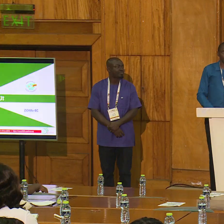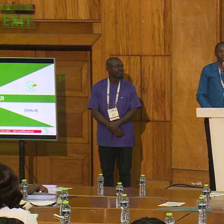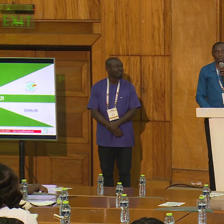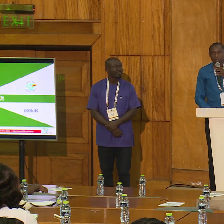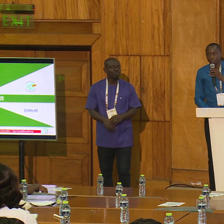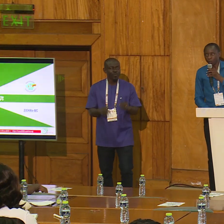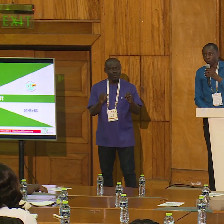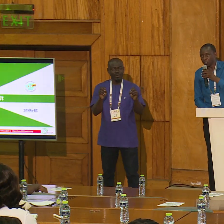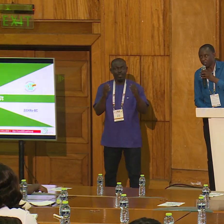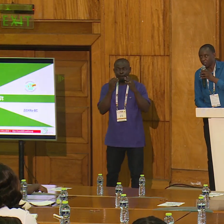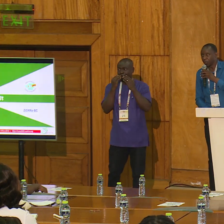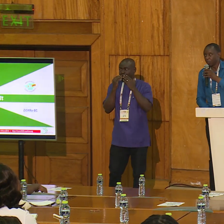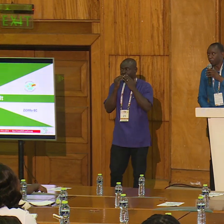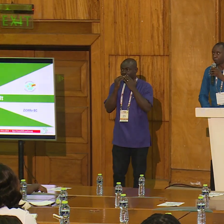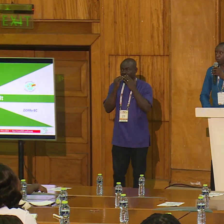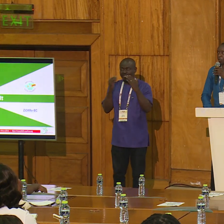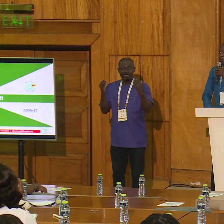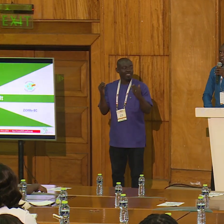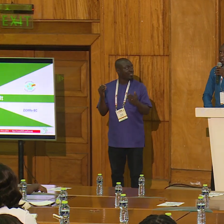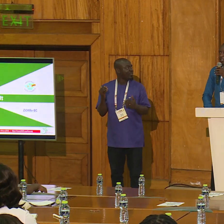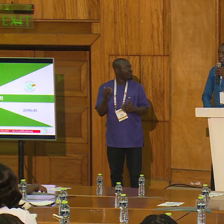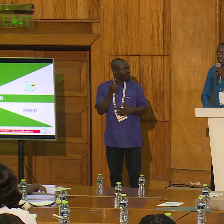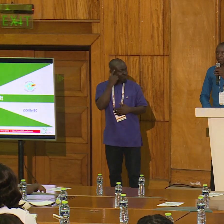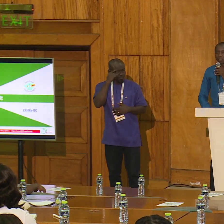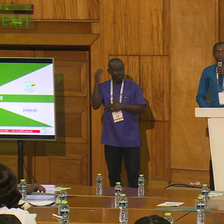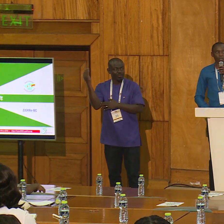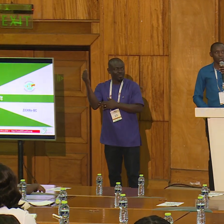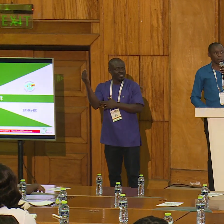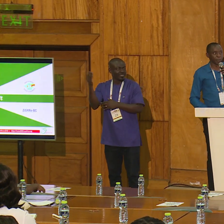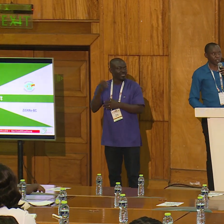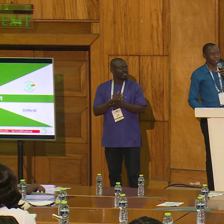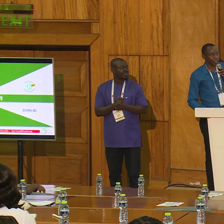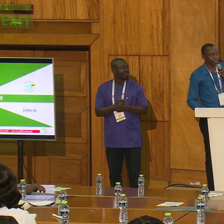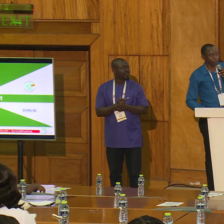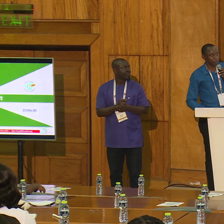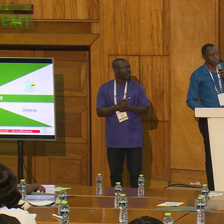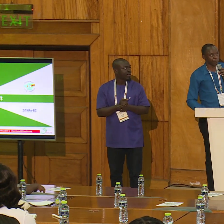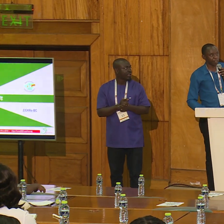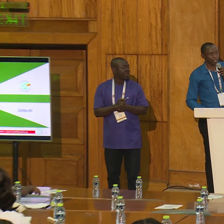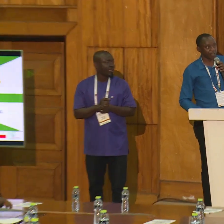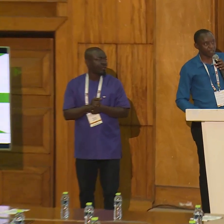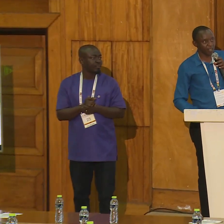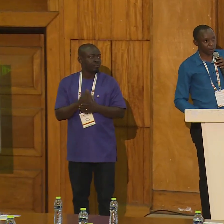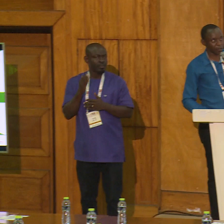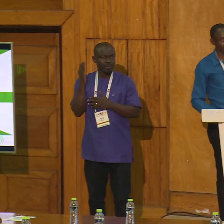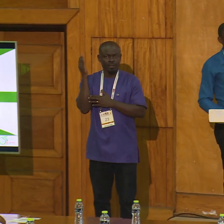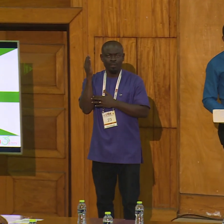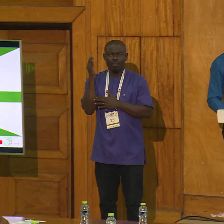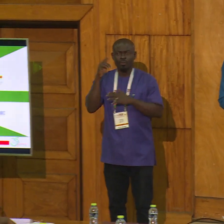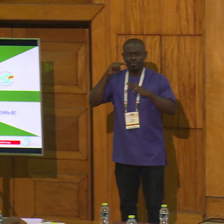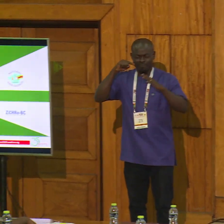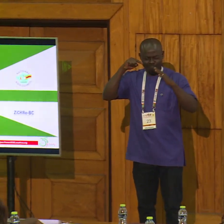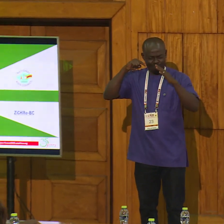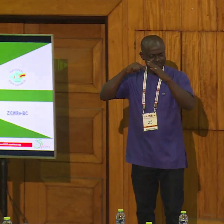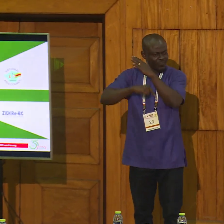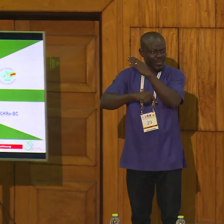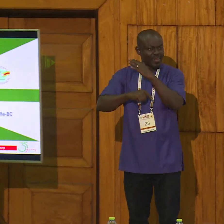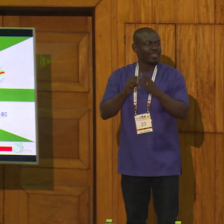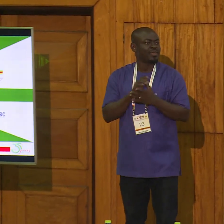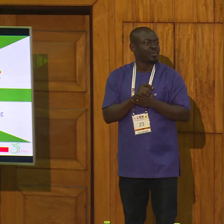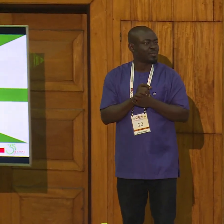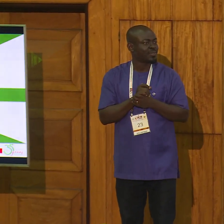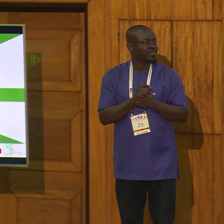Okay, thank you, Walter, for the presentation. The presentation was very detailed